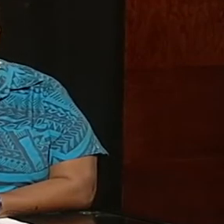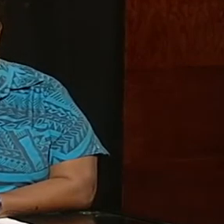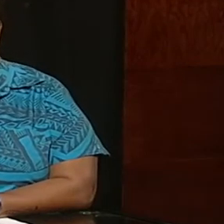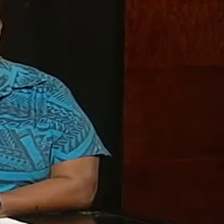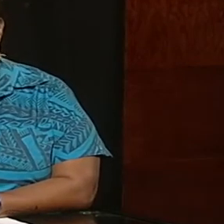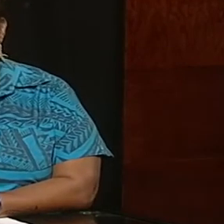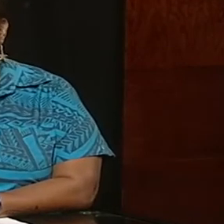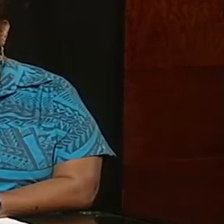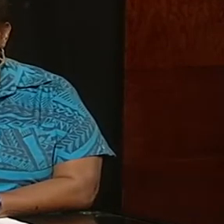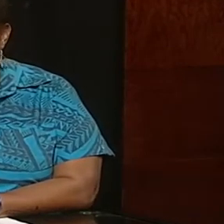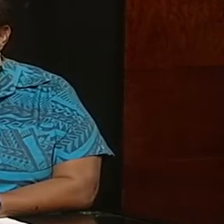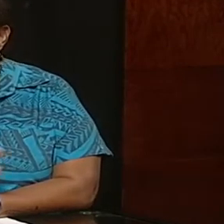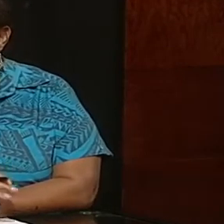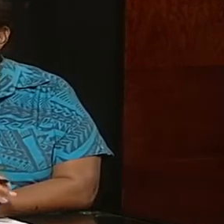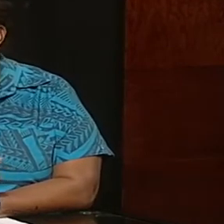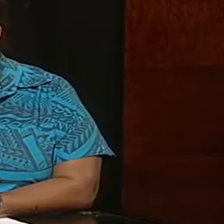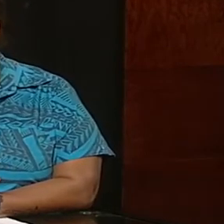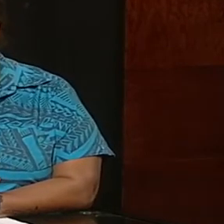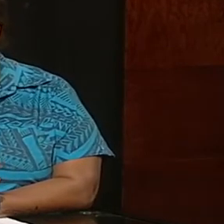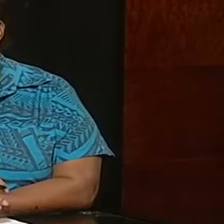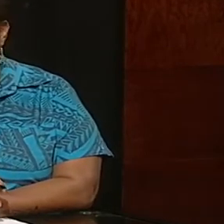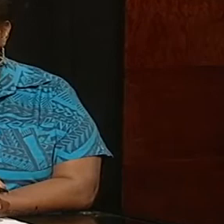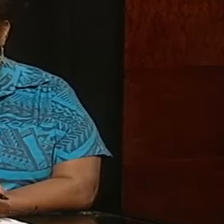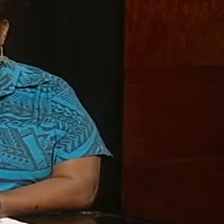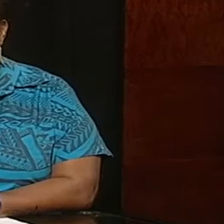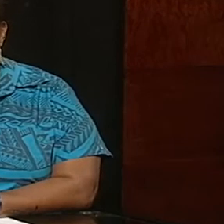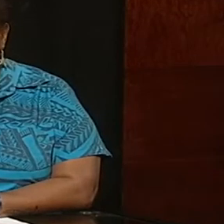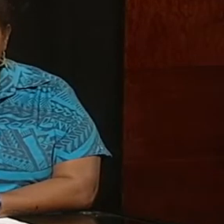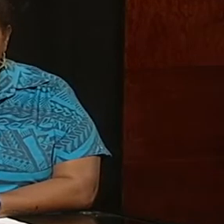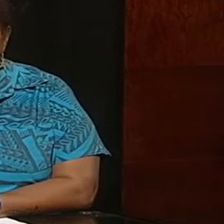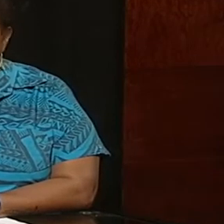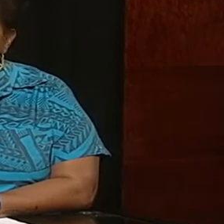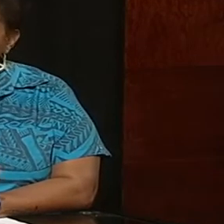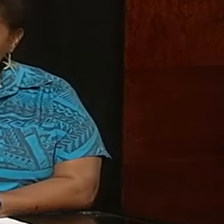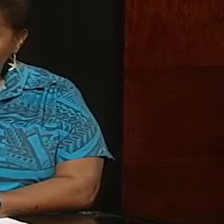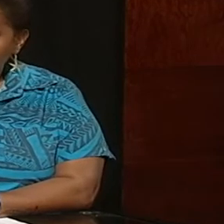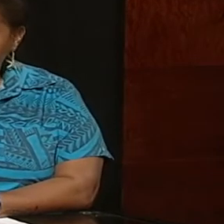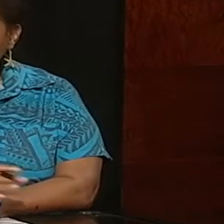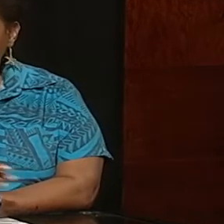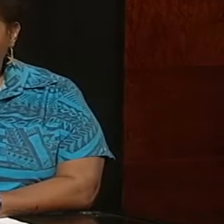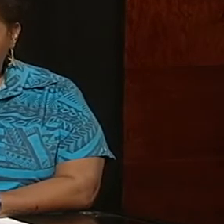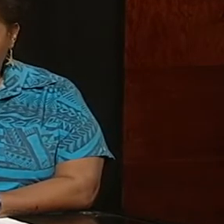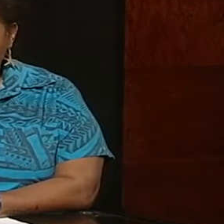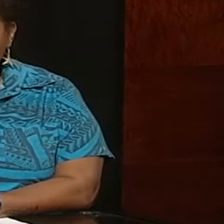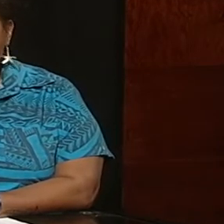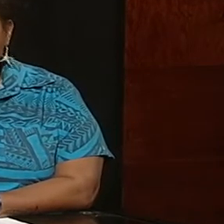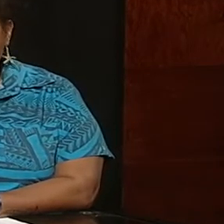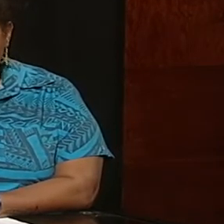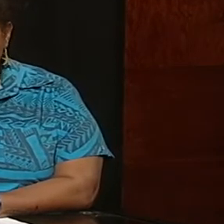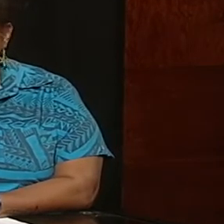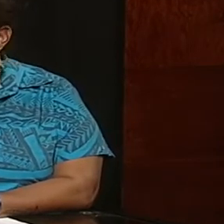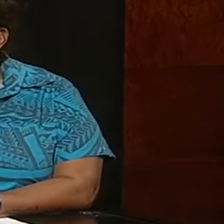manamere public must passing blow sakim talk must stop. If you got walk blow walk him now you move around in